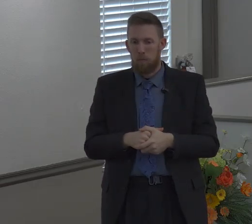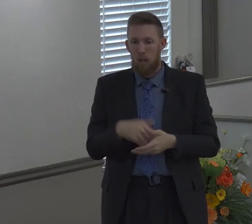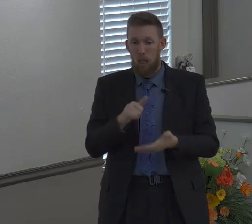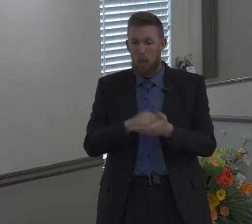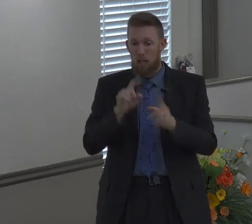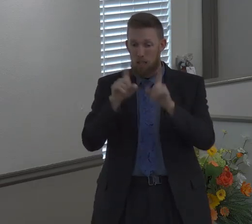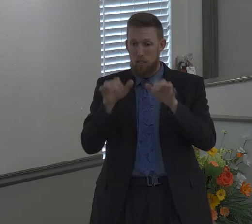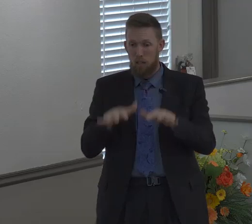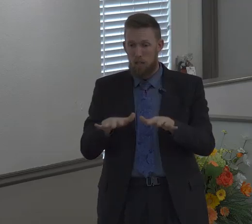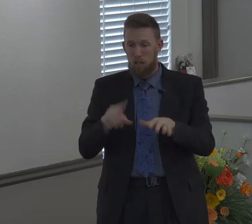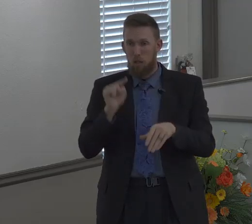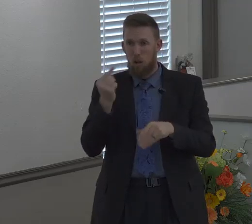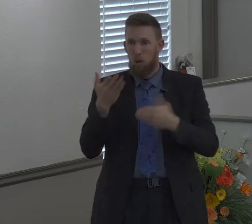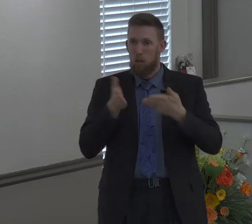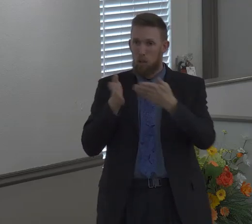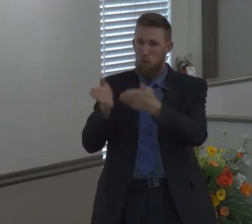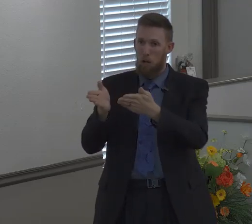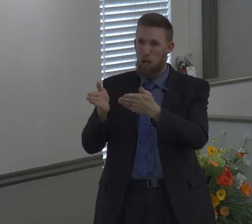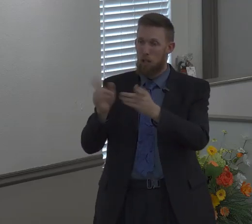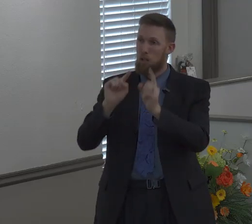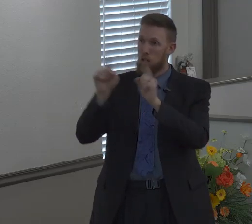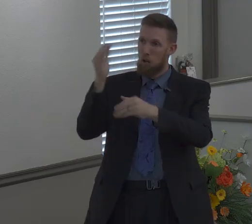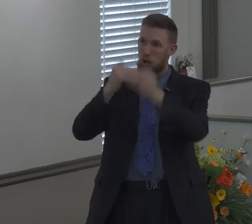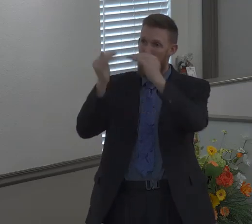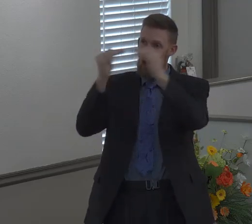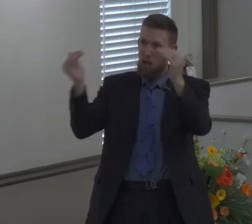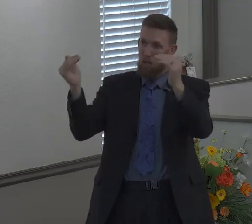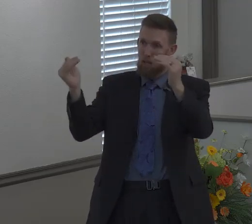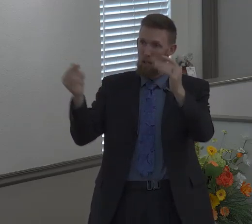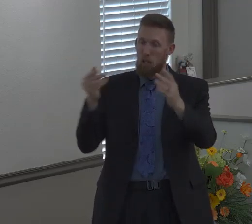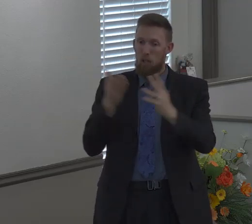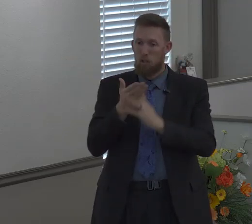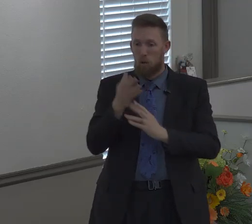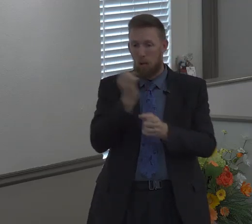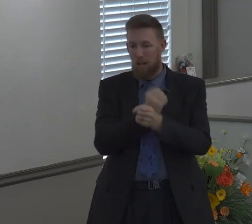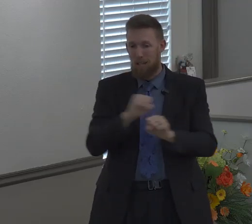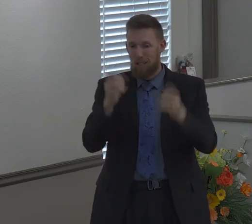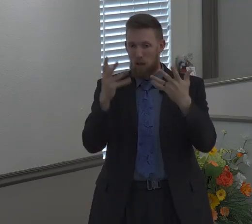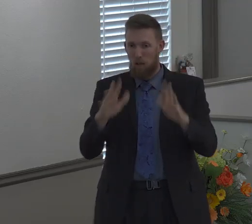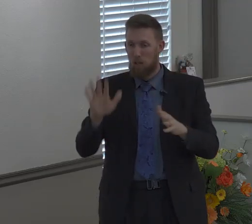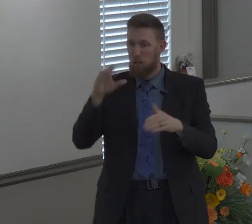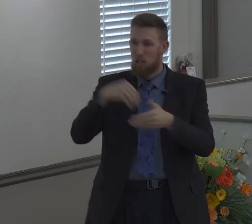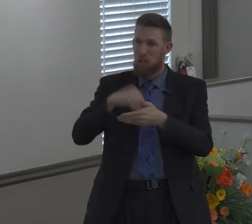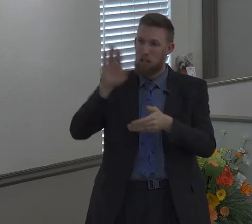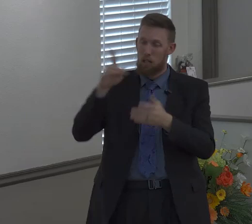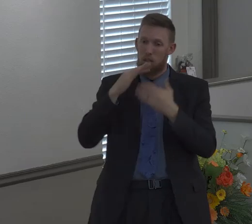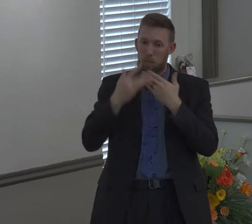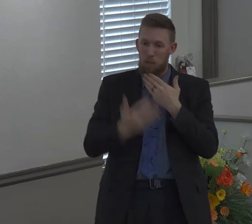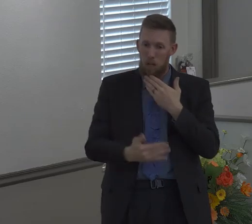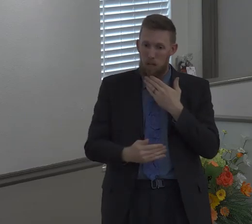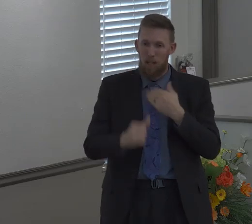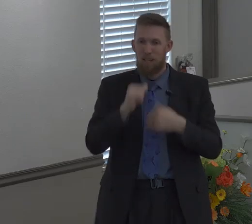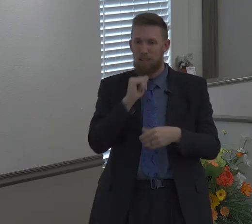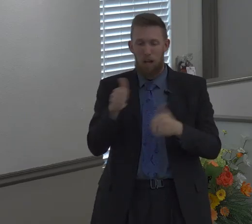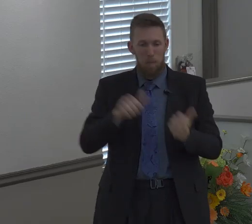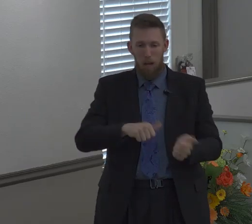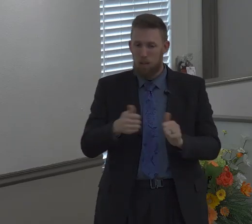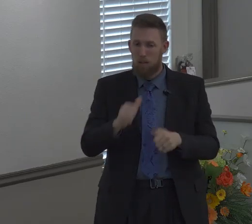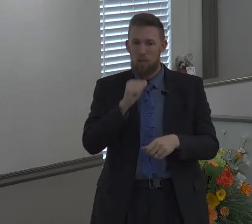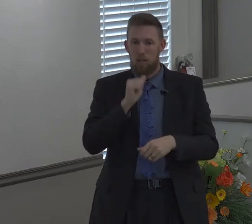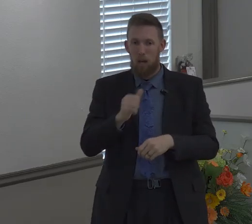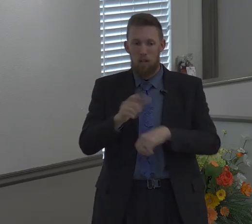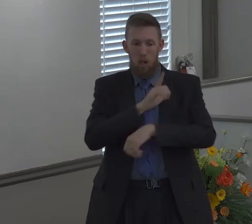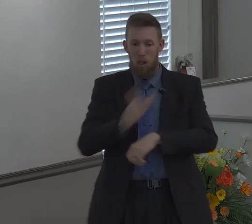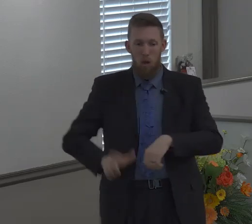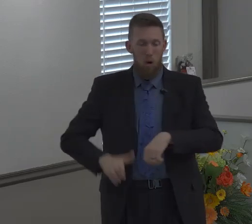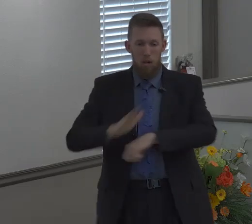through the death and shed blood of Christ. That's the only way. You can't get saved any other way. You can't get saved in baptism. You can't get saved in communion. You